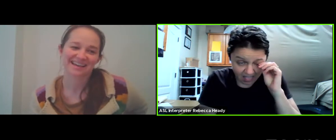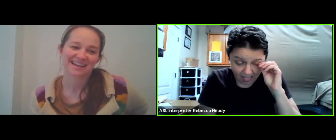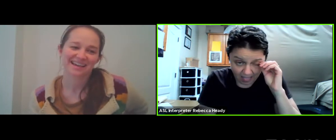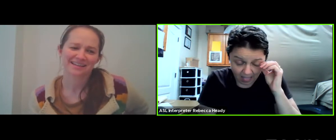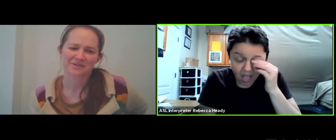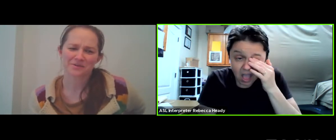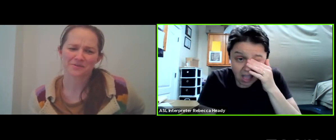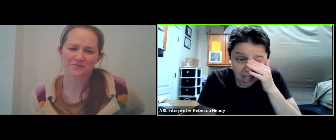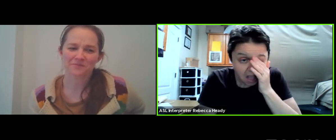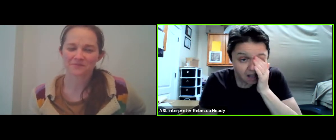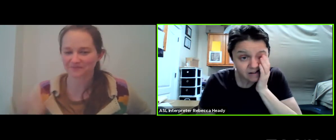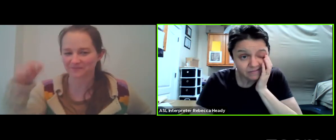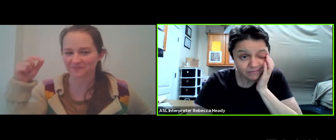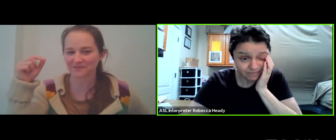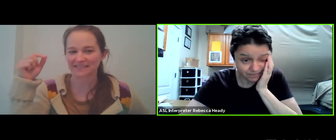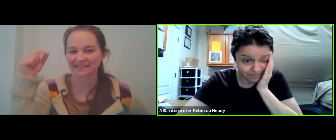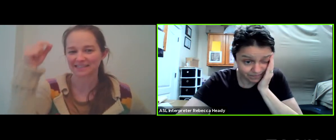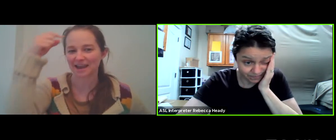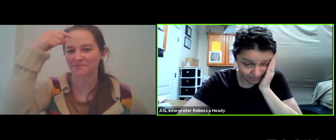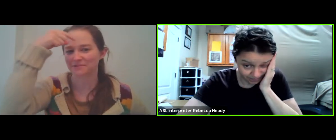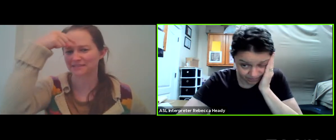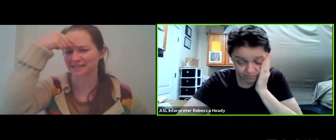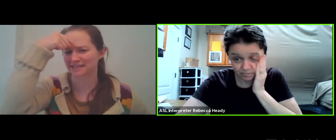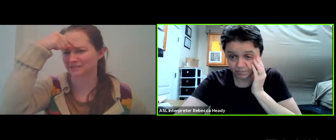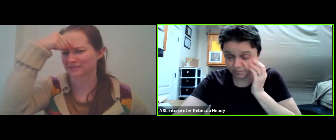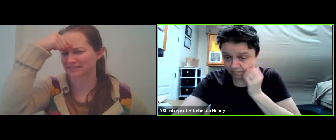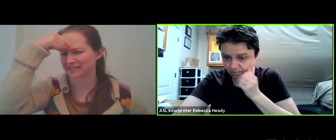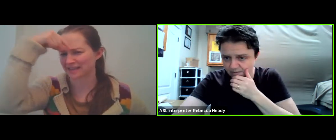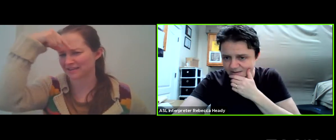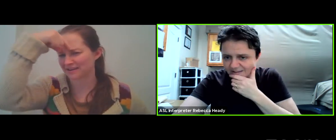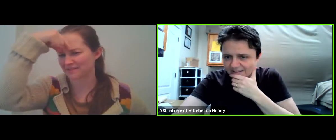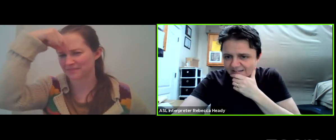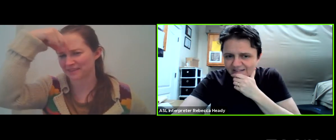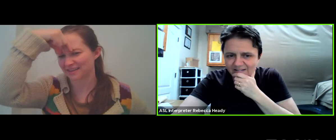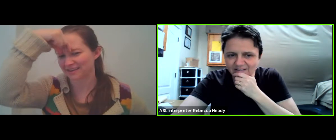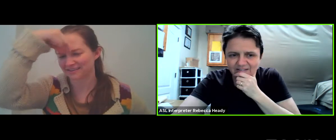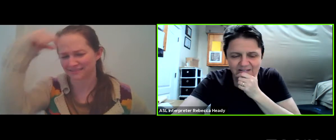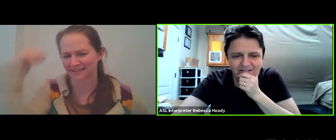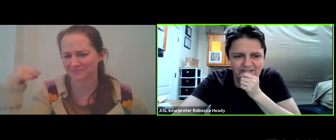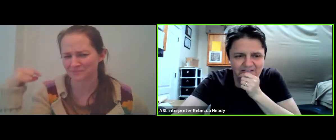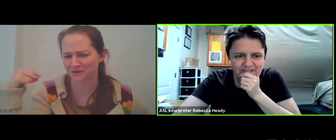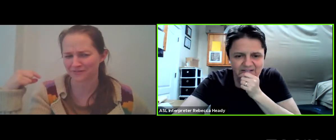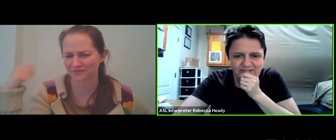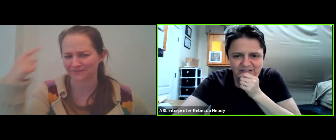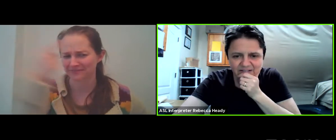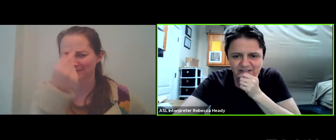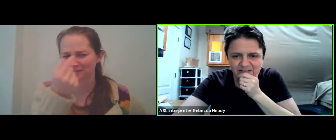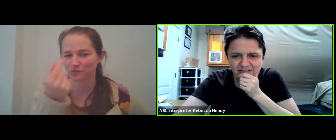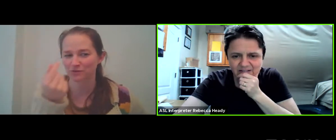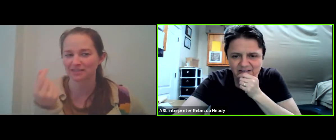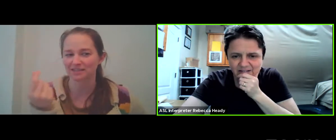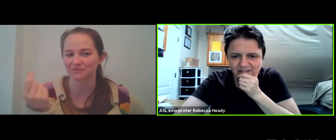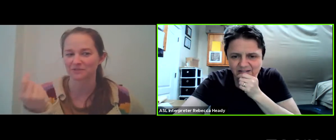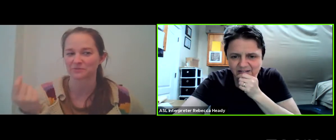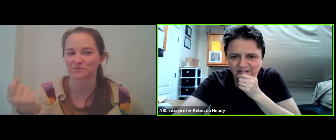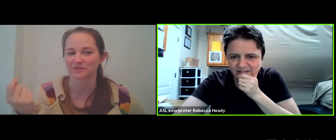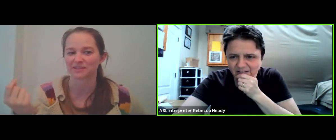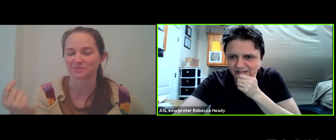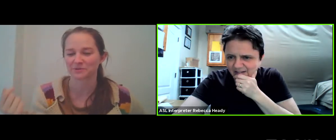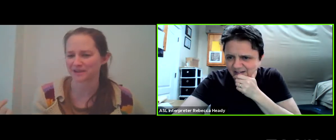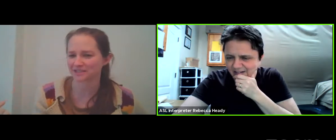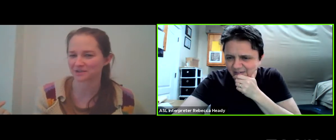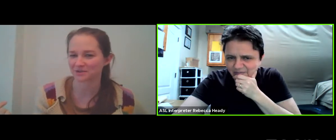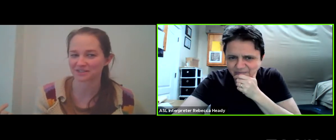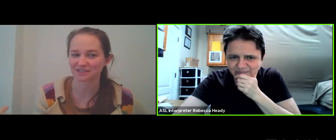guess so. When he says eyebrows slightly squeezed together, I'm thinking like more of squinting, which would